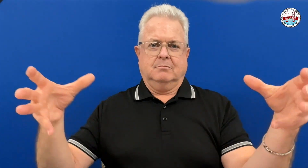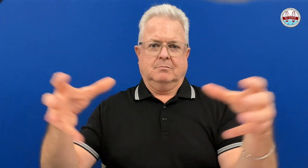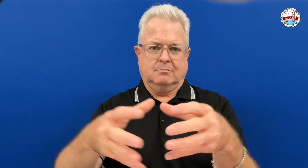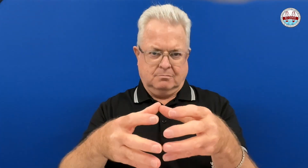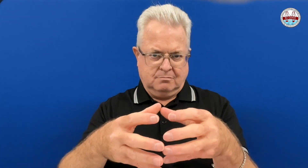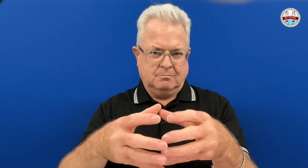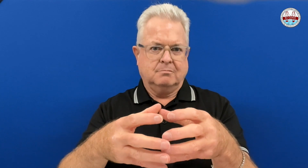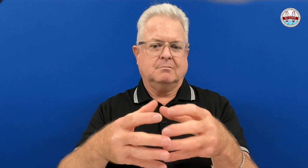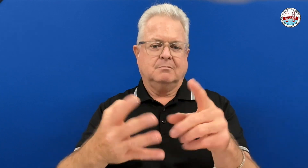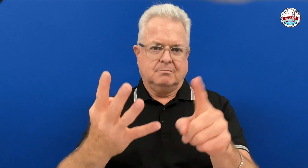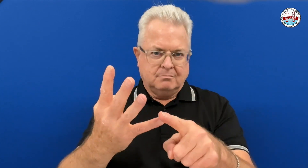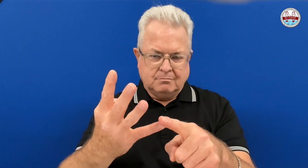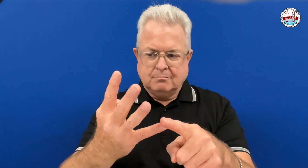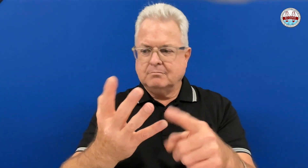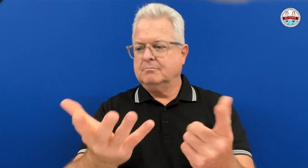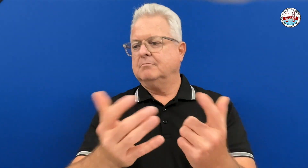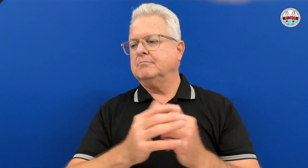This is a way of staying in touch.